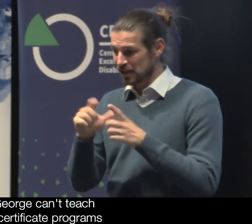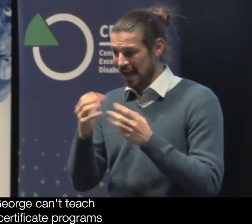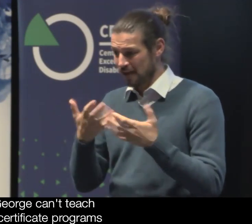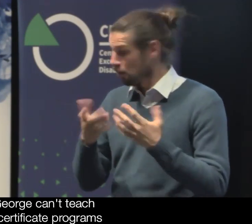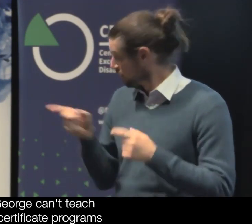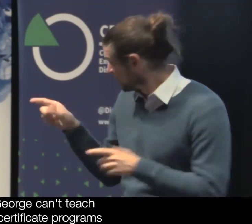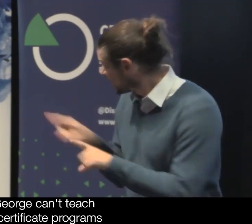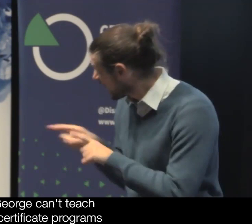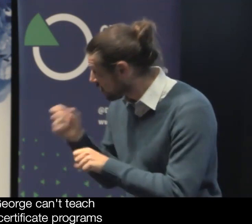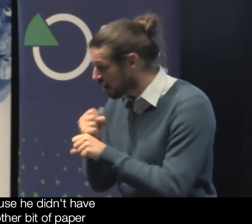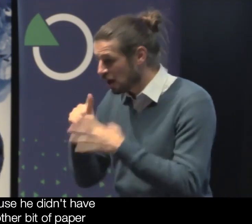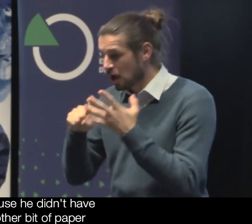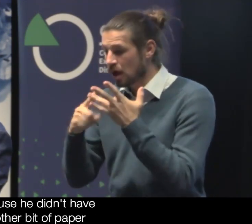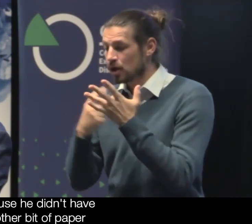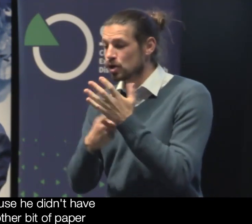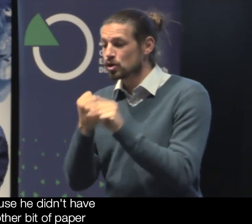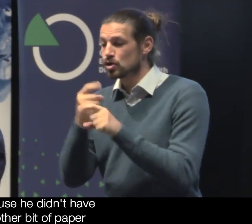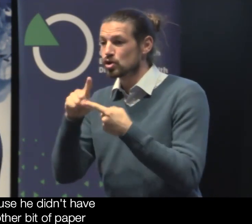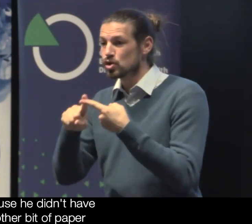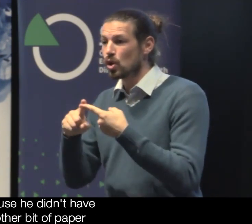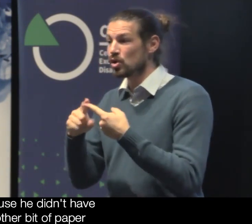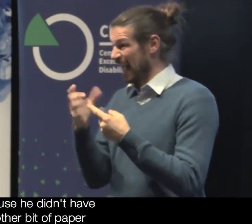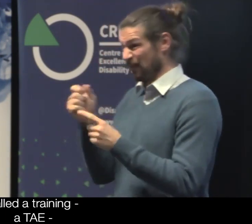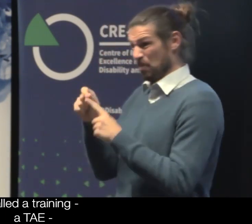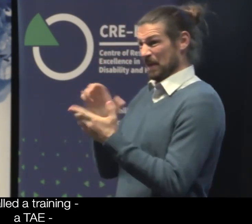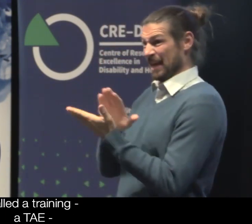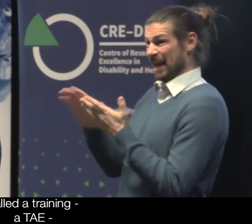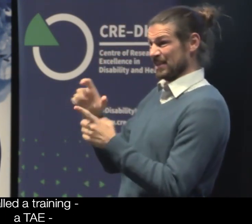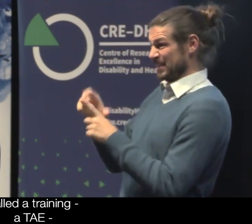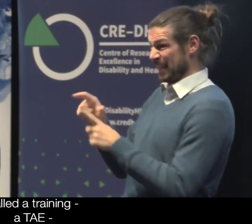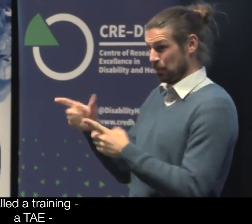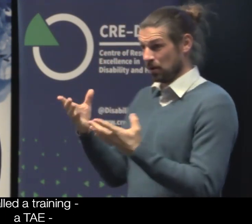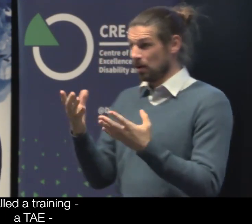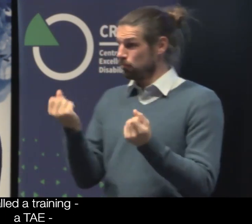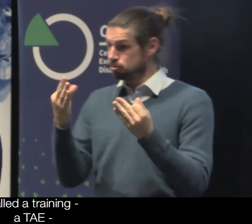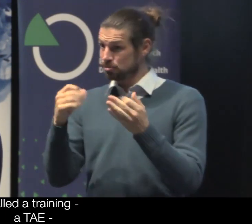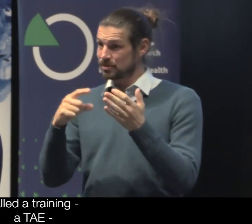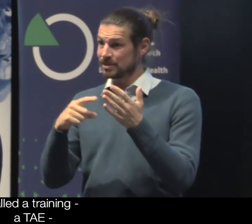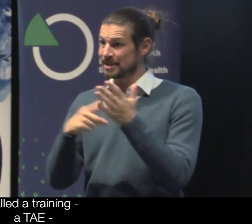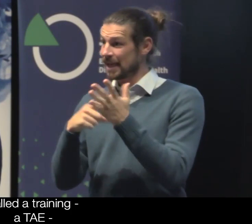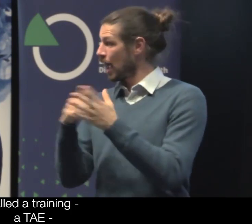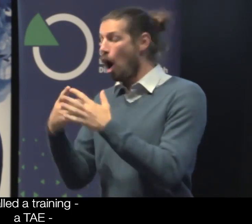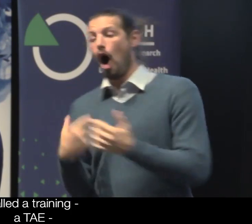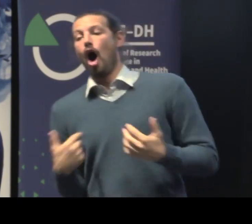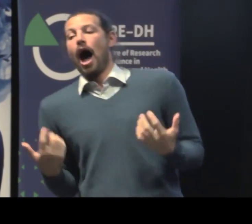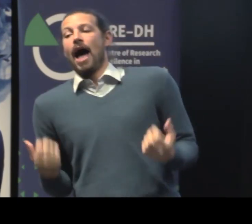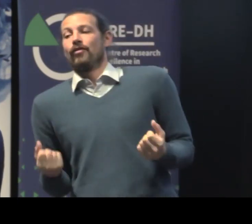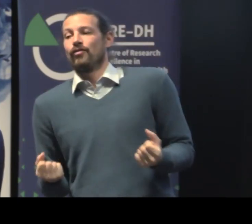programs because he doesn't have another bit of paper called a training, a TAE.